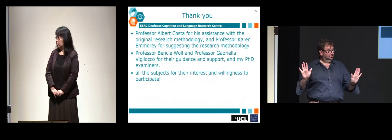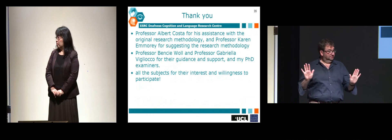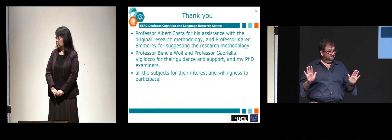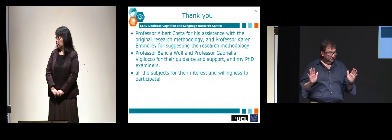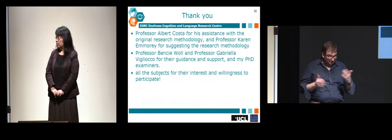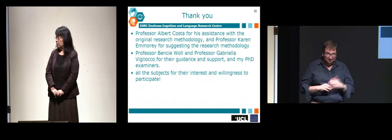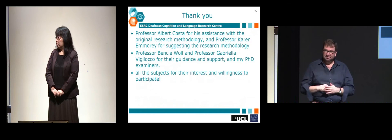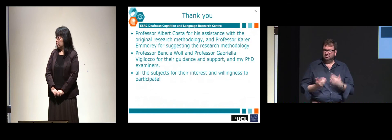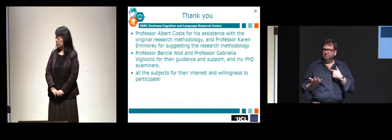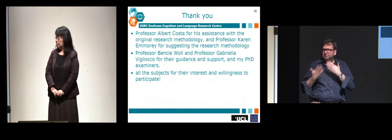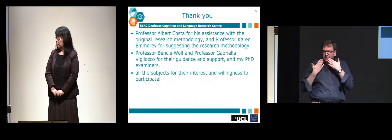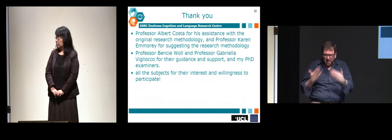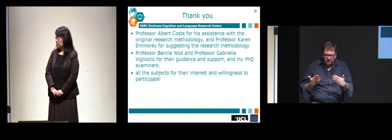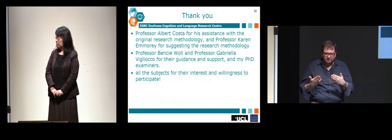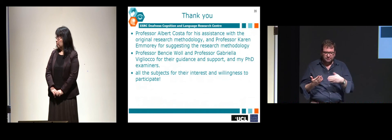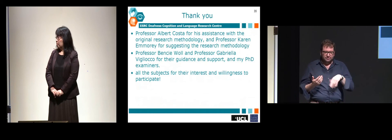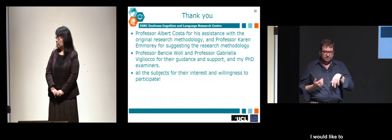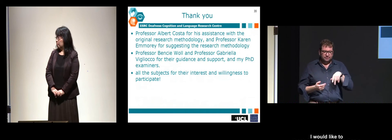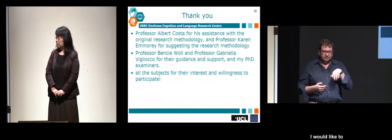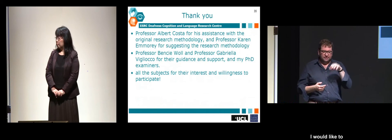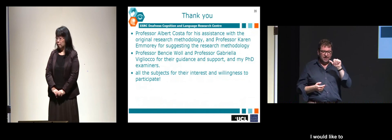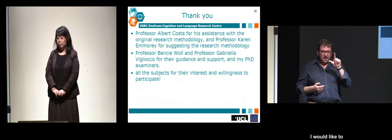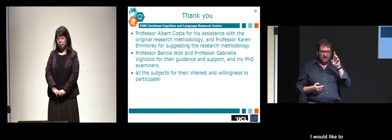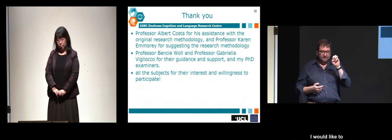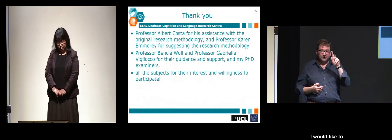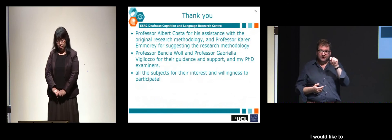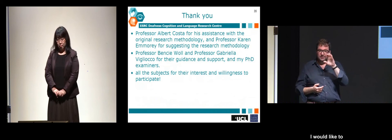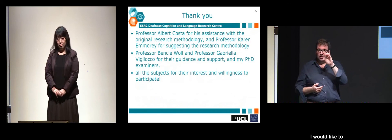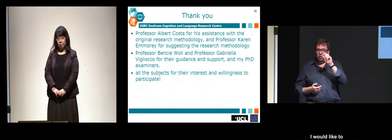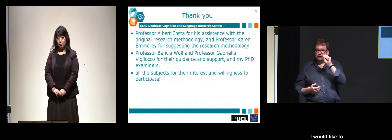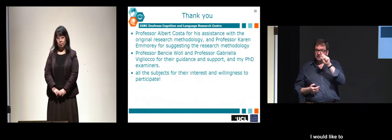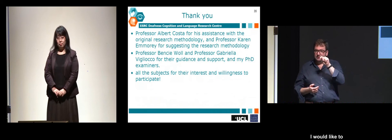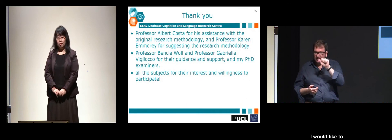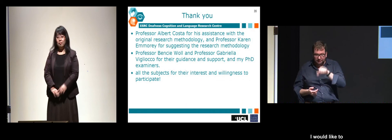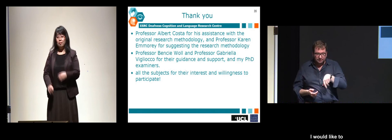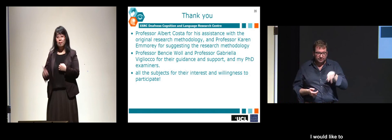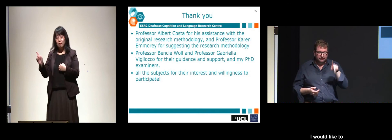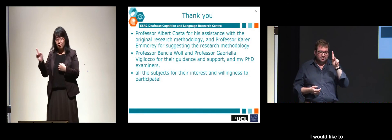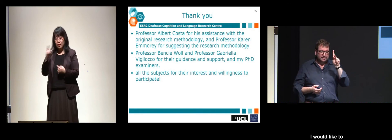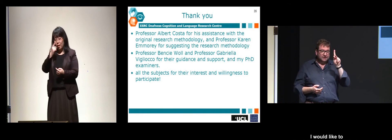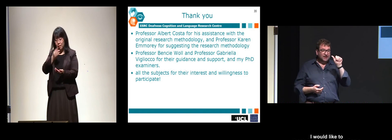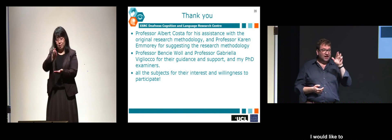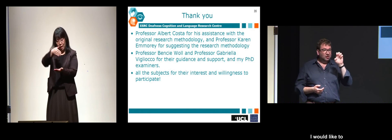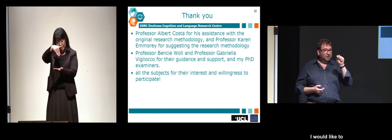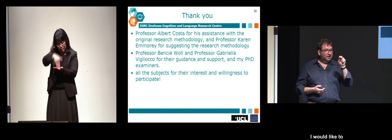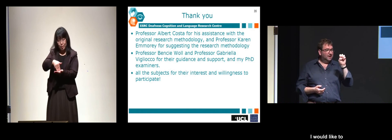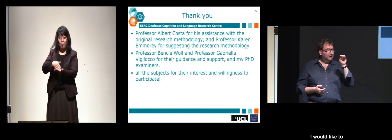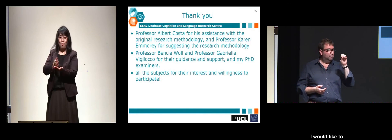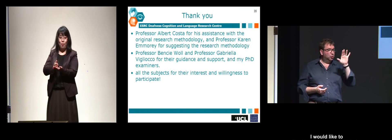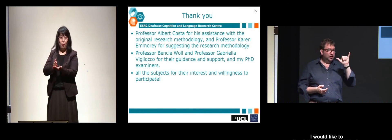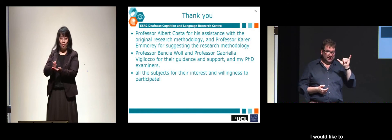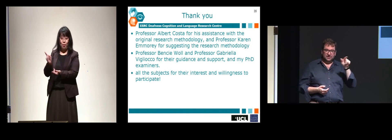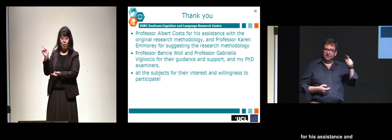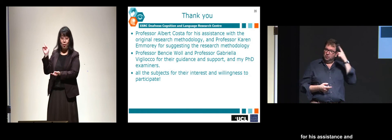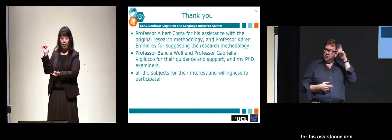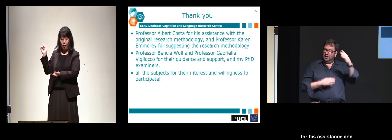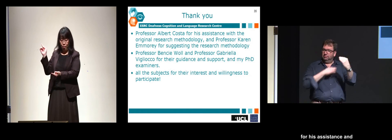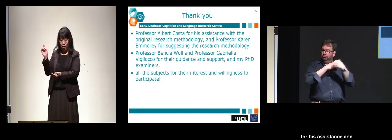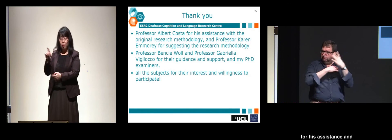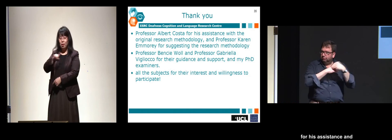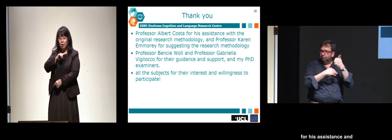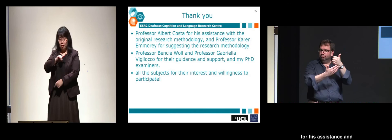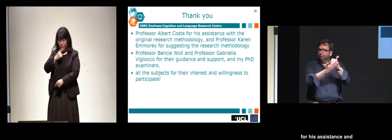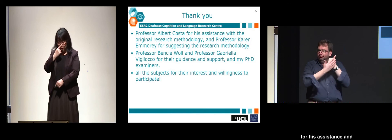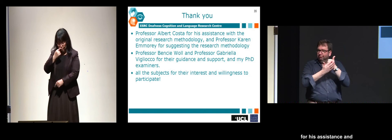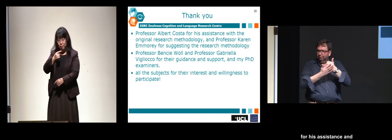And this is the end of my presentation. I would like to thank Professor Albert Costa for his